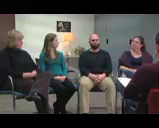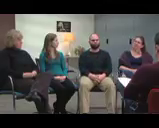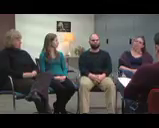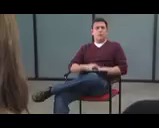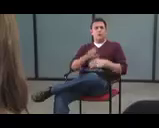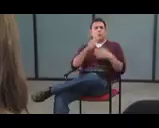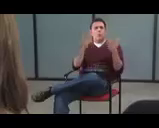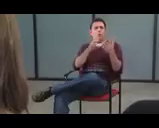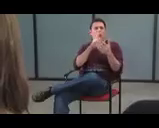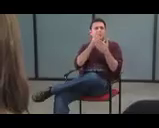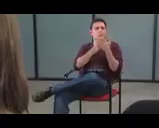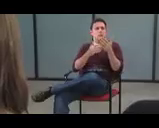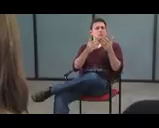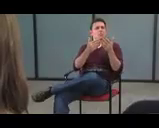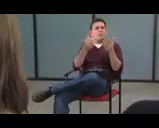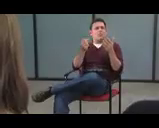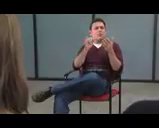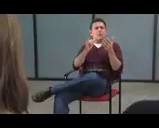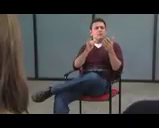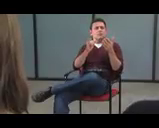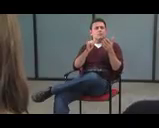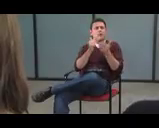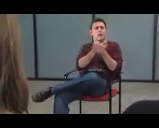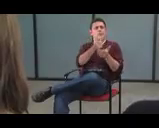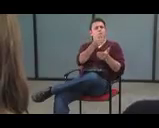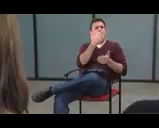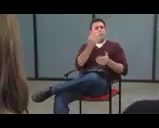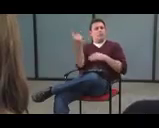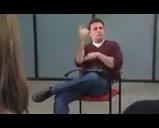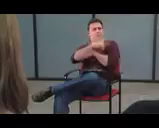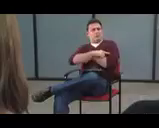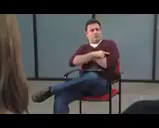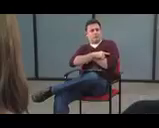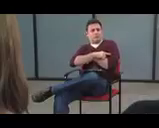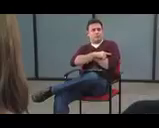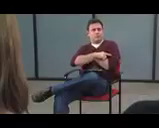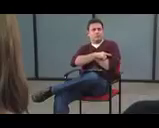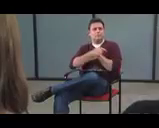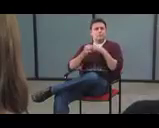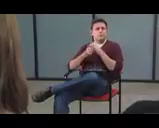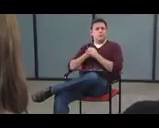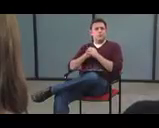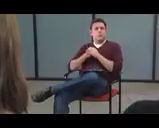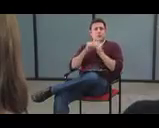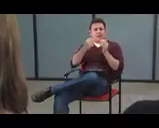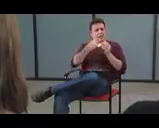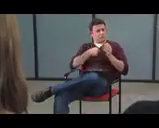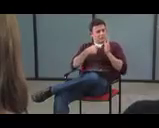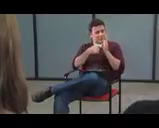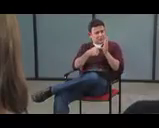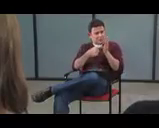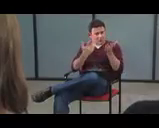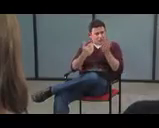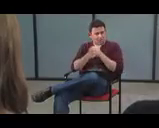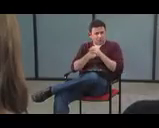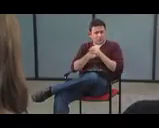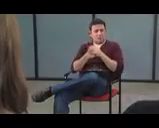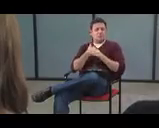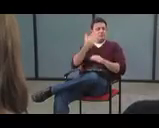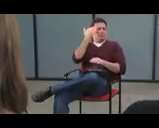What are some of the things that you do that help you have a good day? Can you give us some examples? For example, I